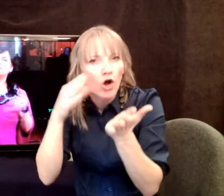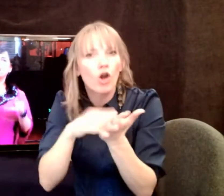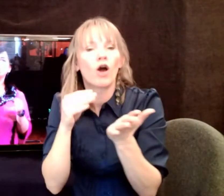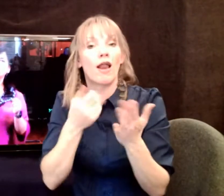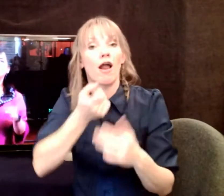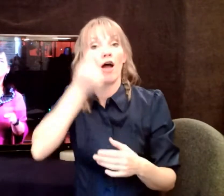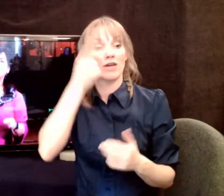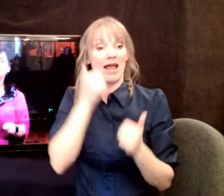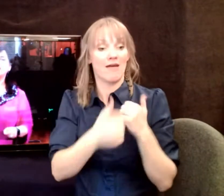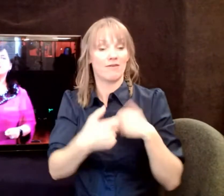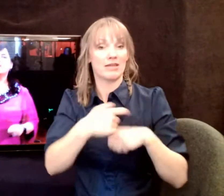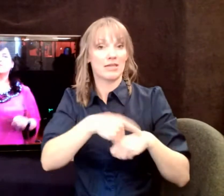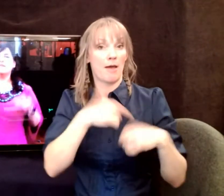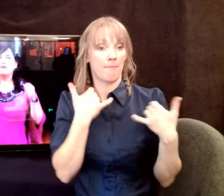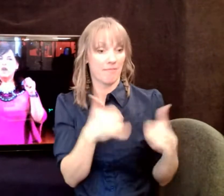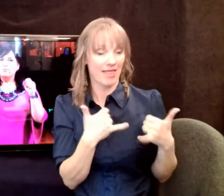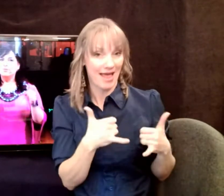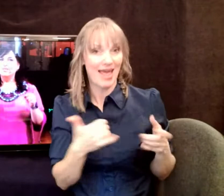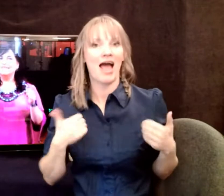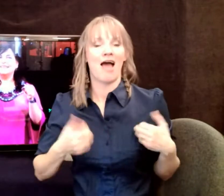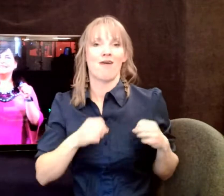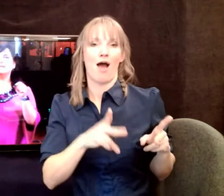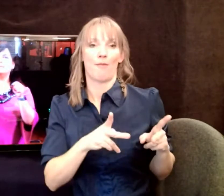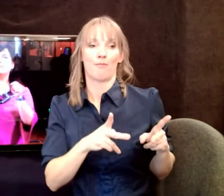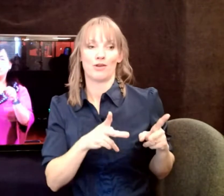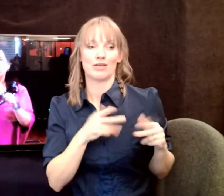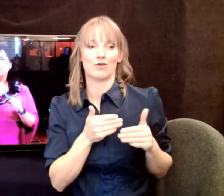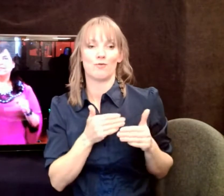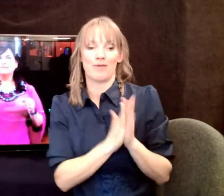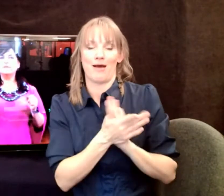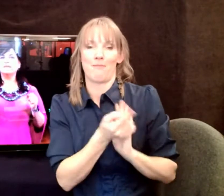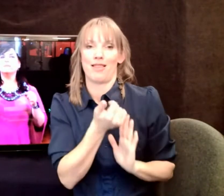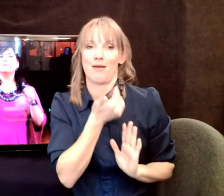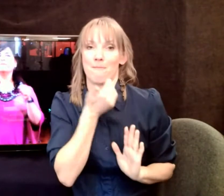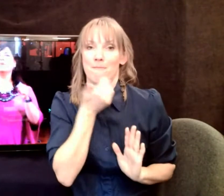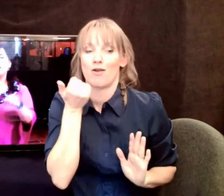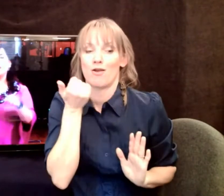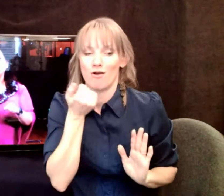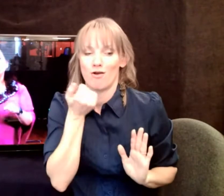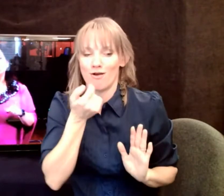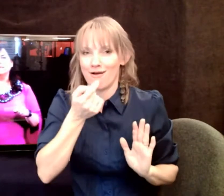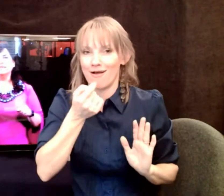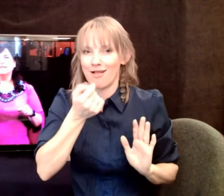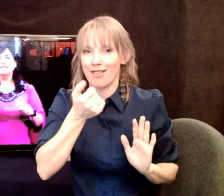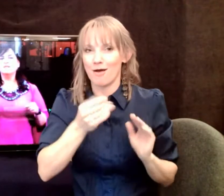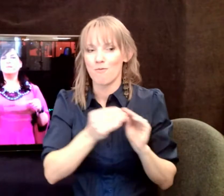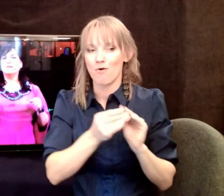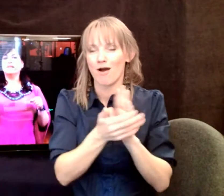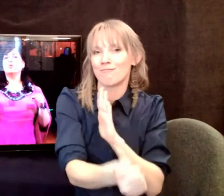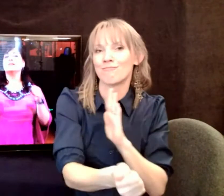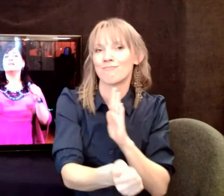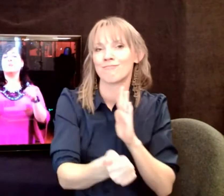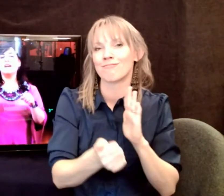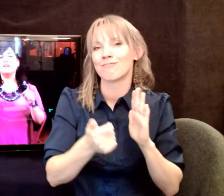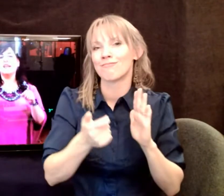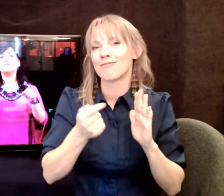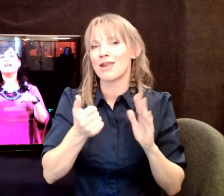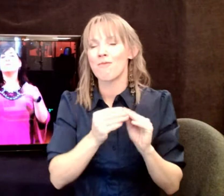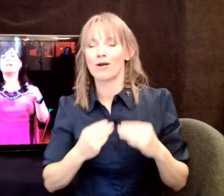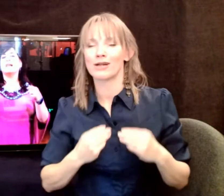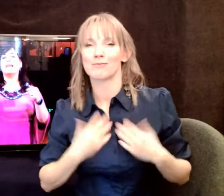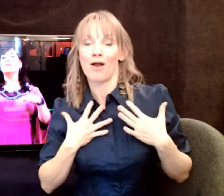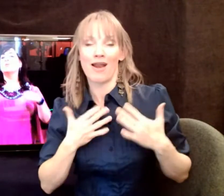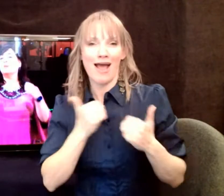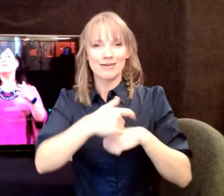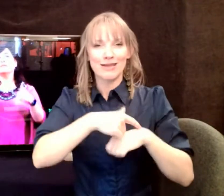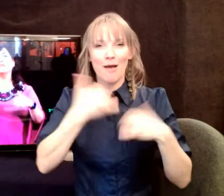we play, we have an opportunity to get a little bit better, to be a little bit more competent, to be a little more inspired. And every time we play,